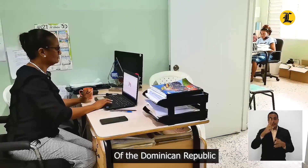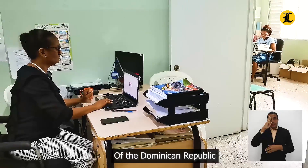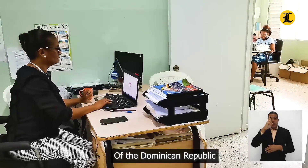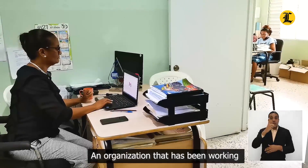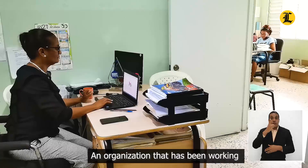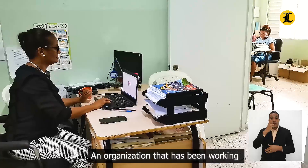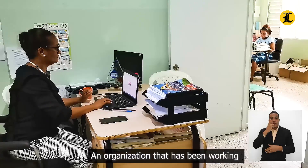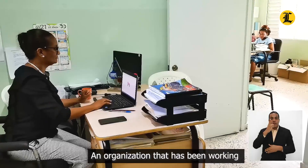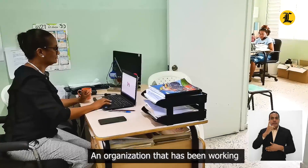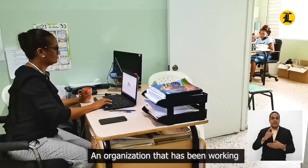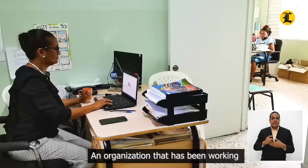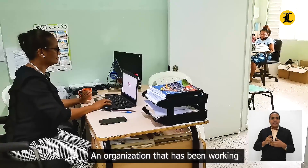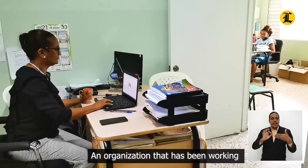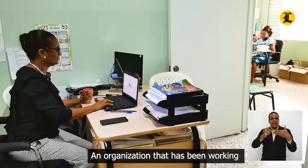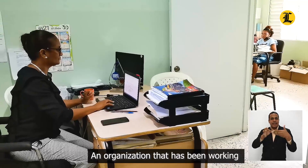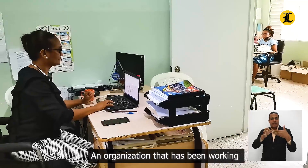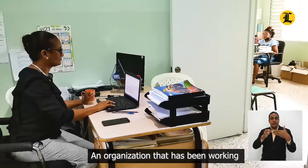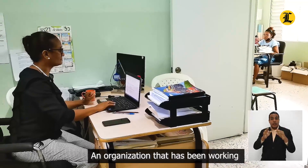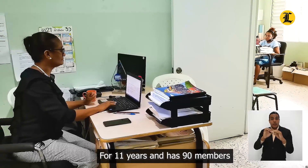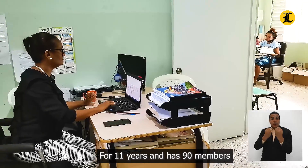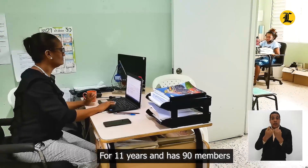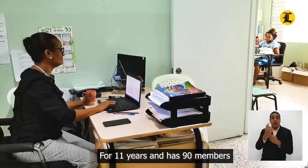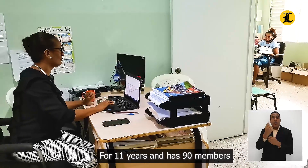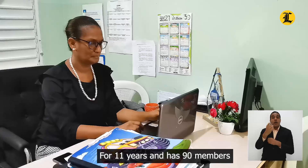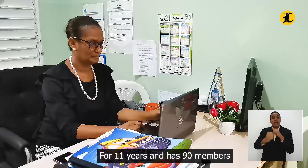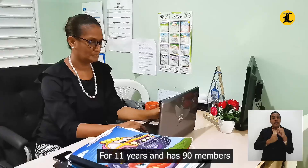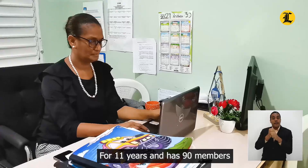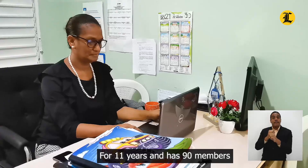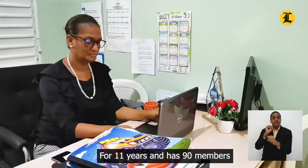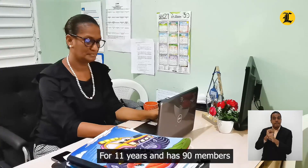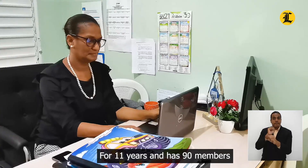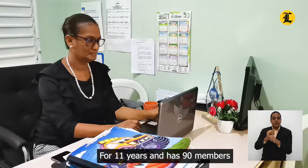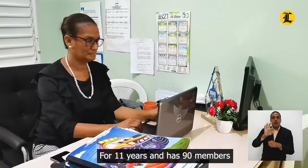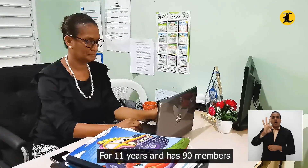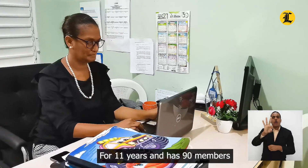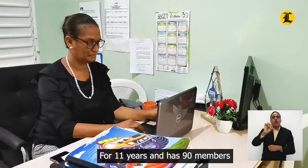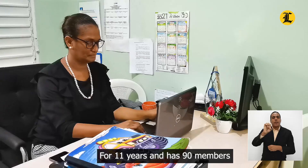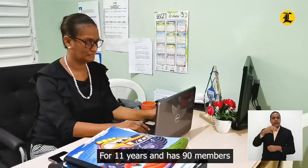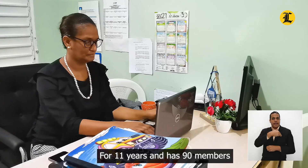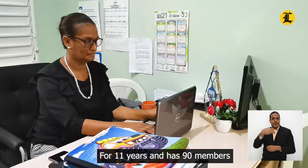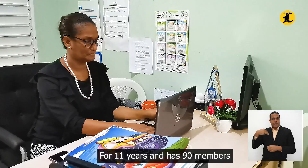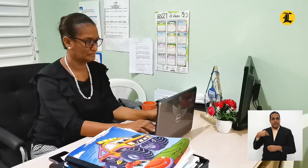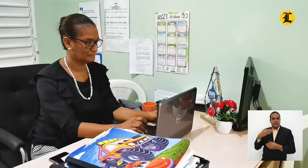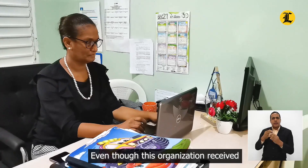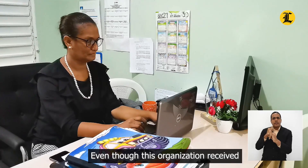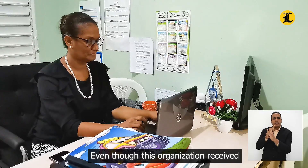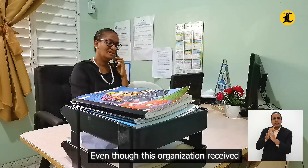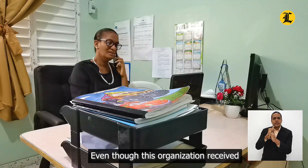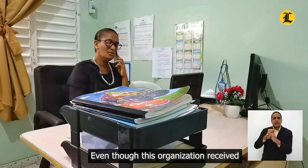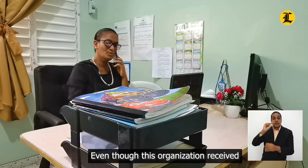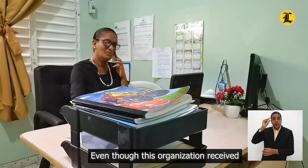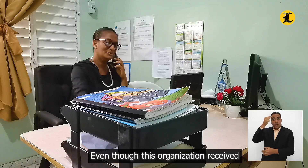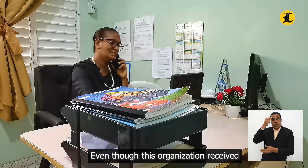Dominican Republic, an organization that has been working for 11 years and has 90 members.